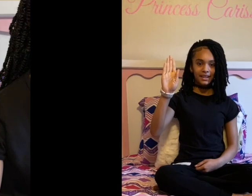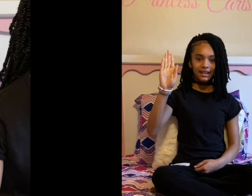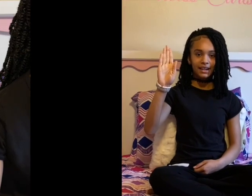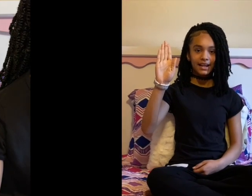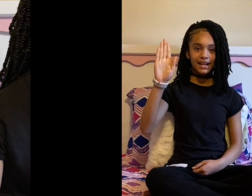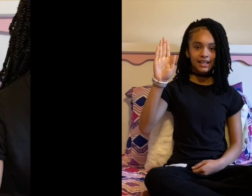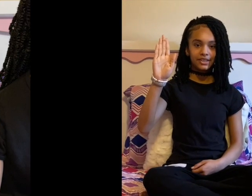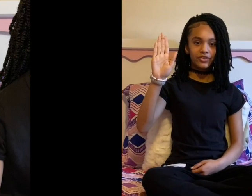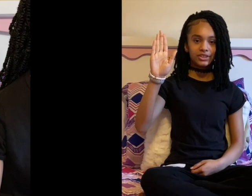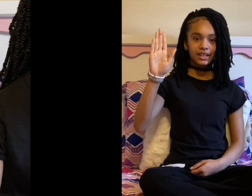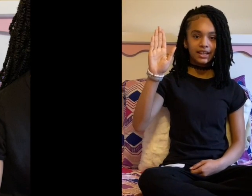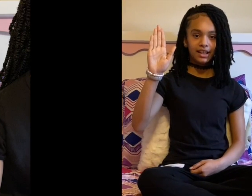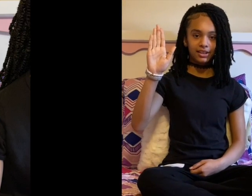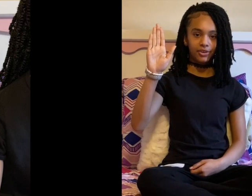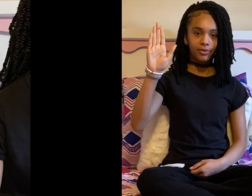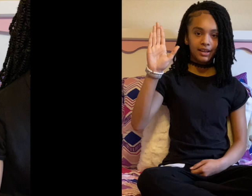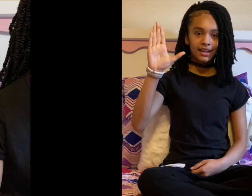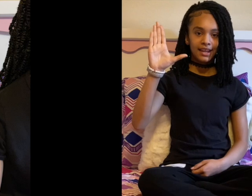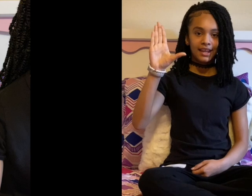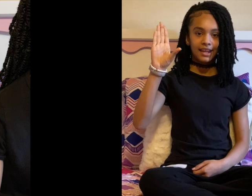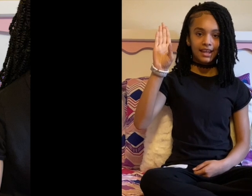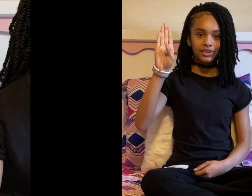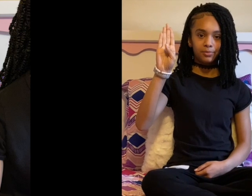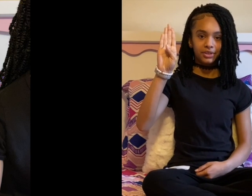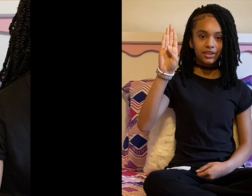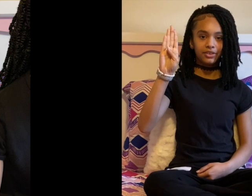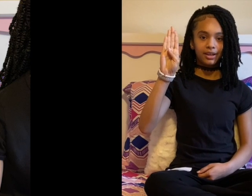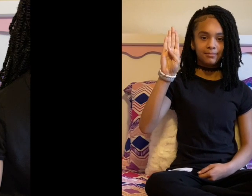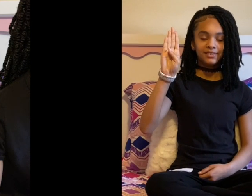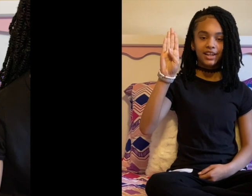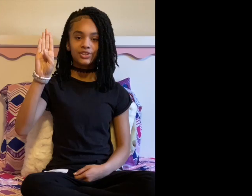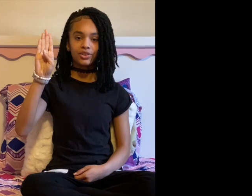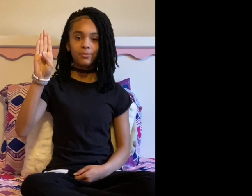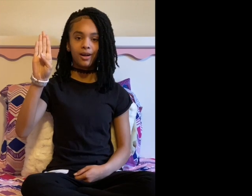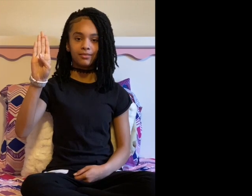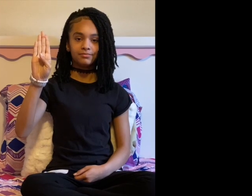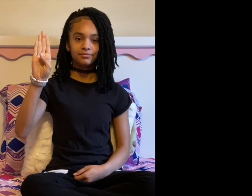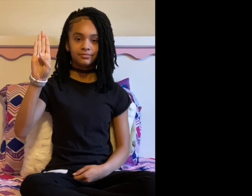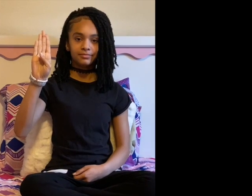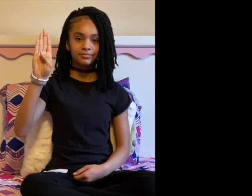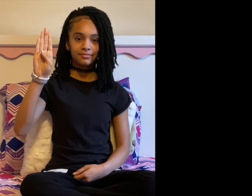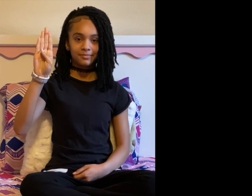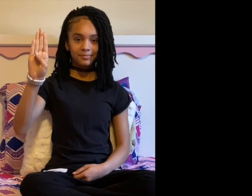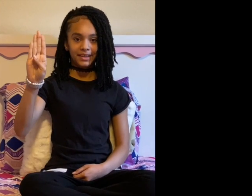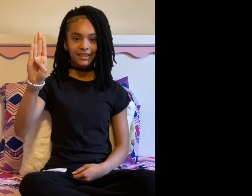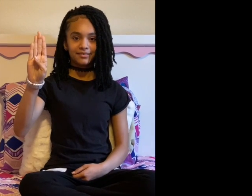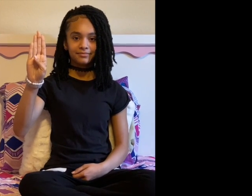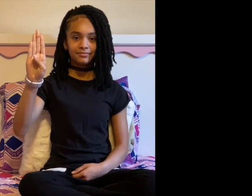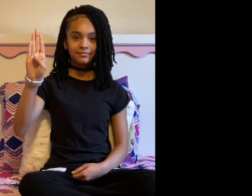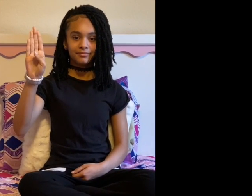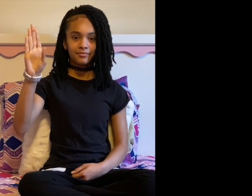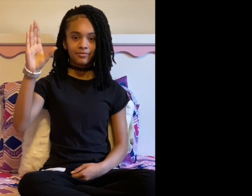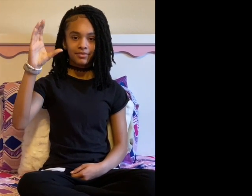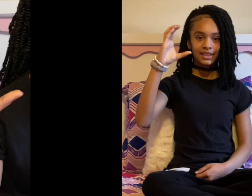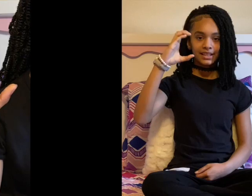B. As if you're saying hello, and you bring your thumb to the palm. B.